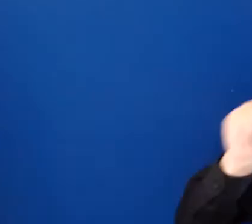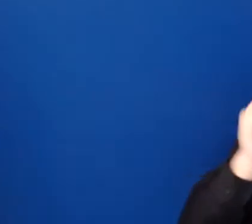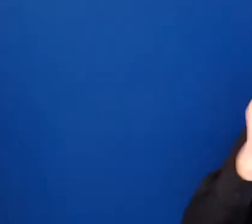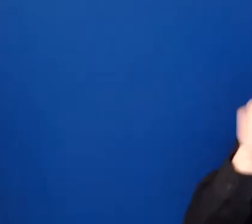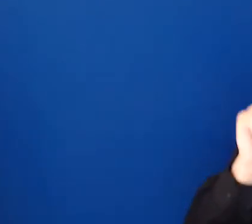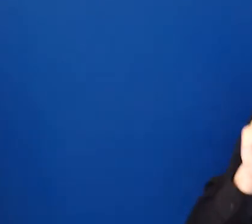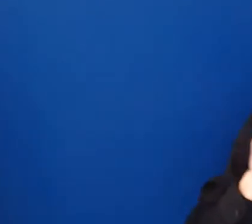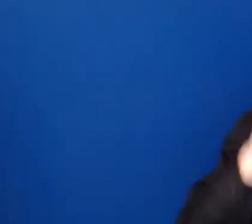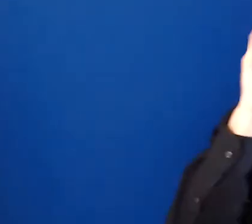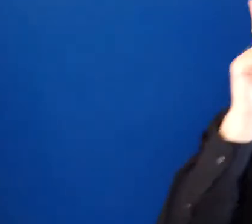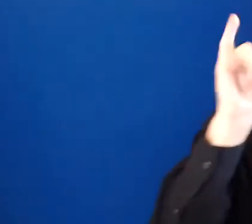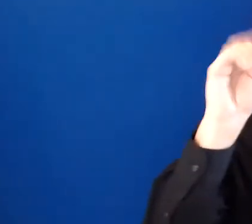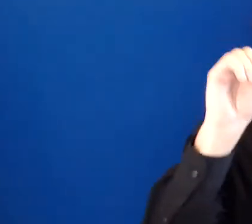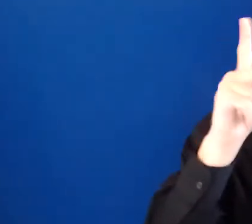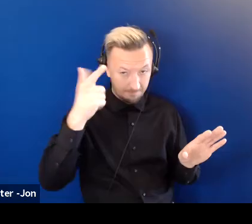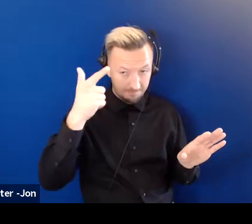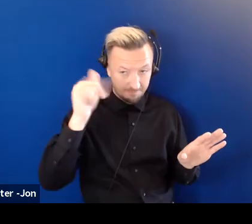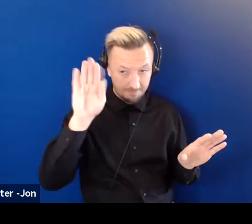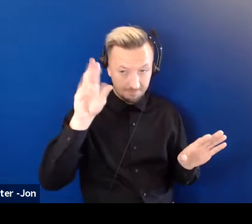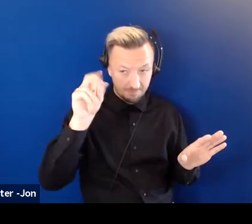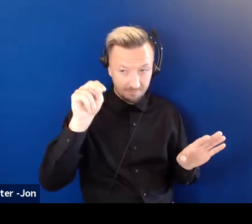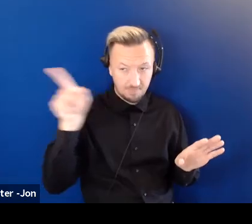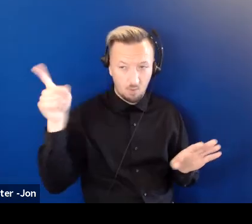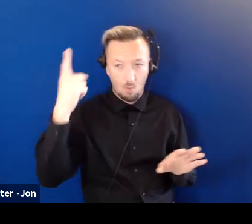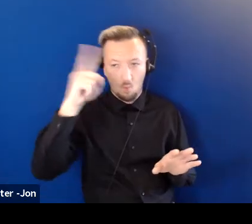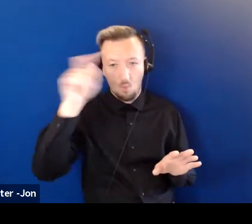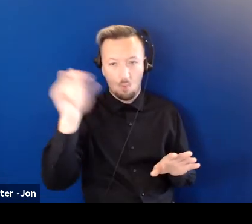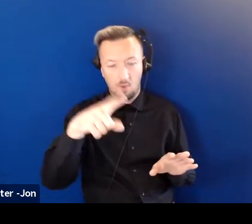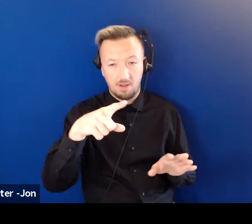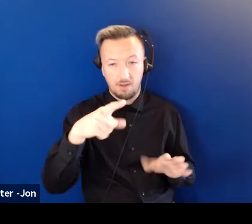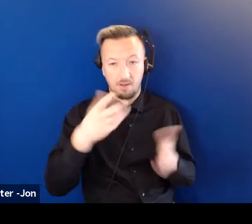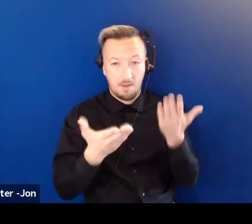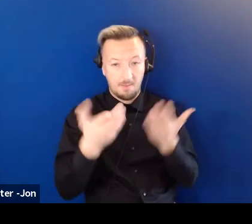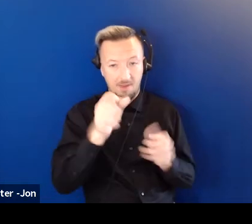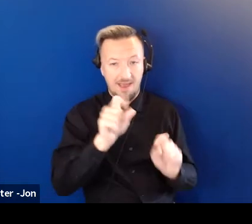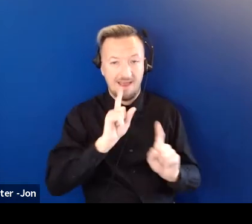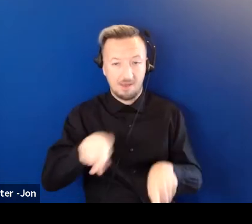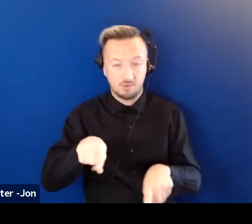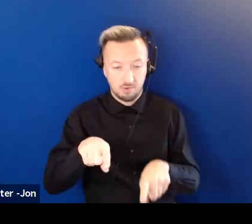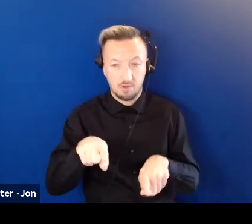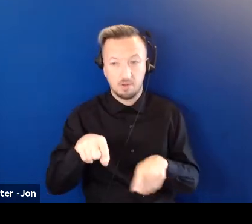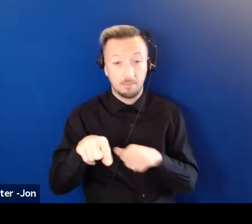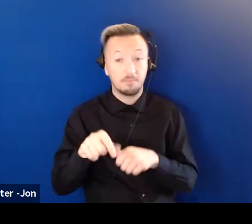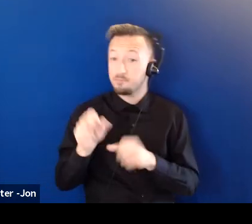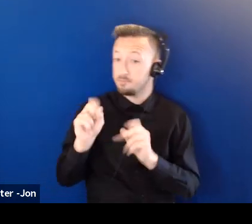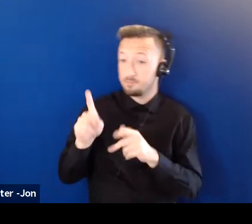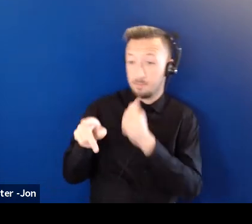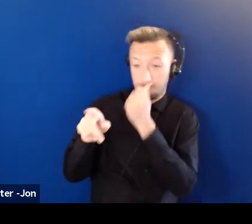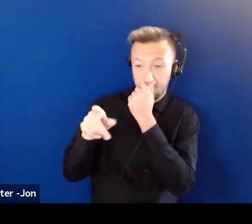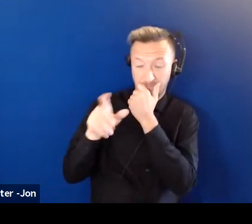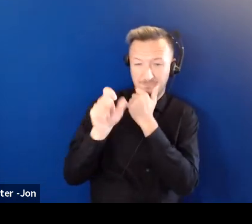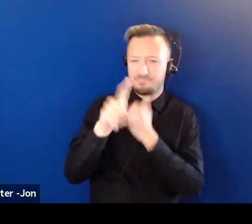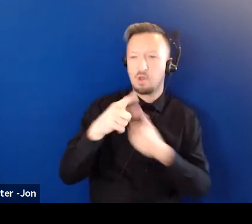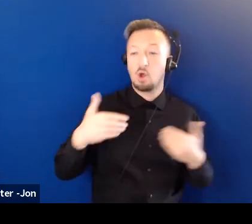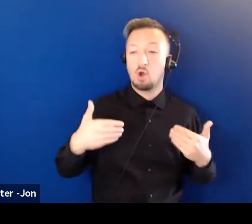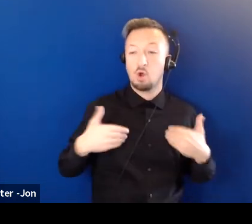is Kim Gibson, and I have a question that you may be able to answer. Okay. Is the youth